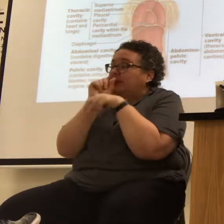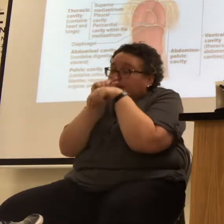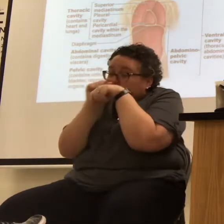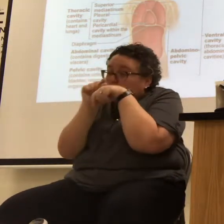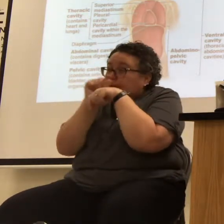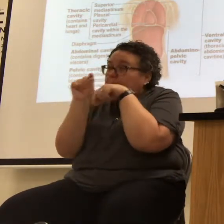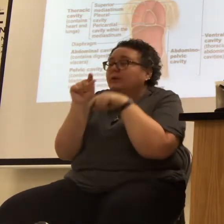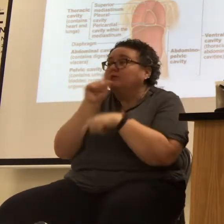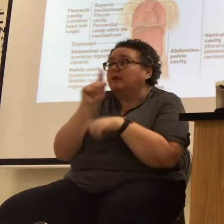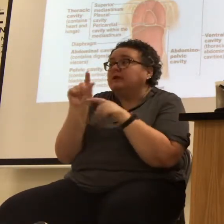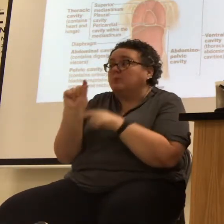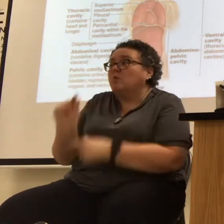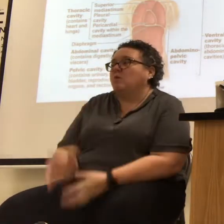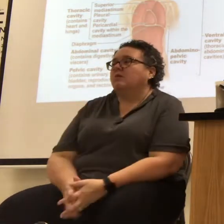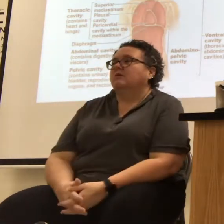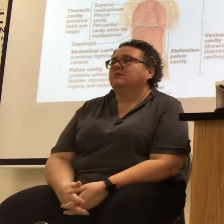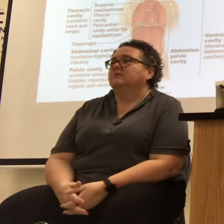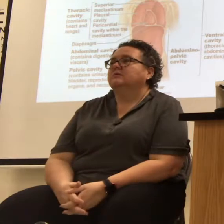So both of these are